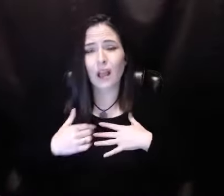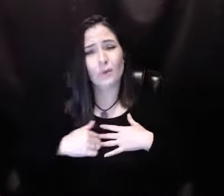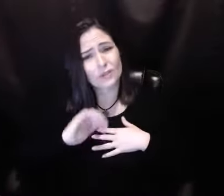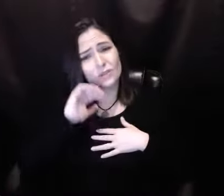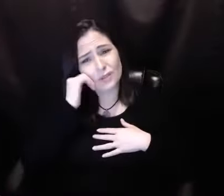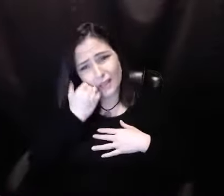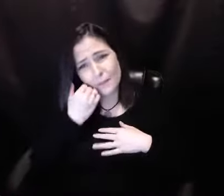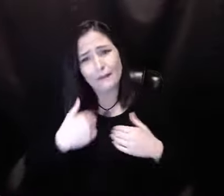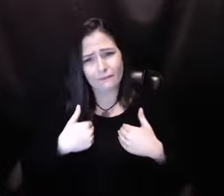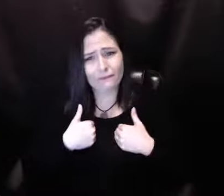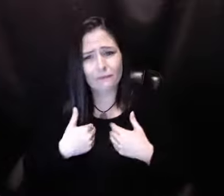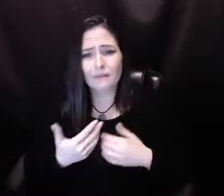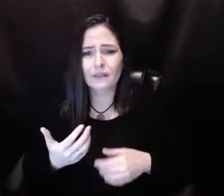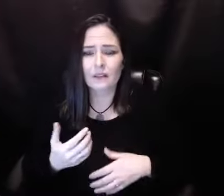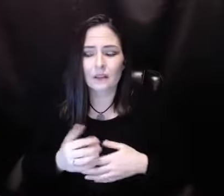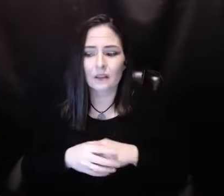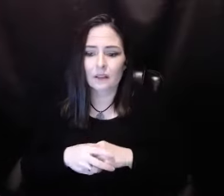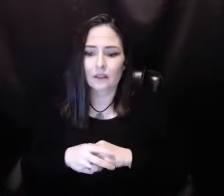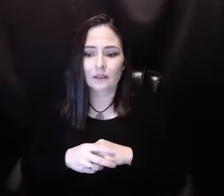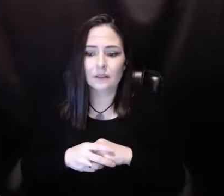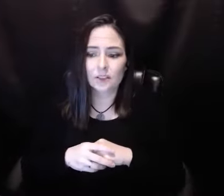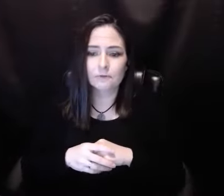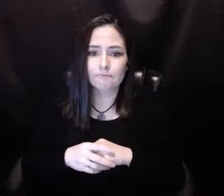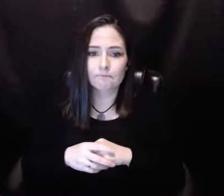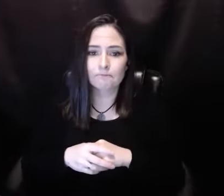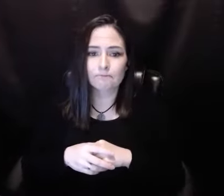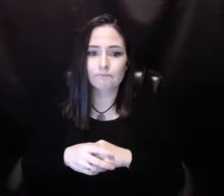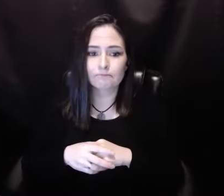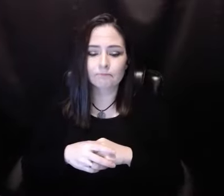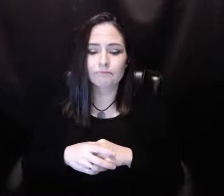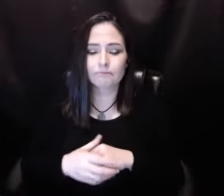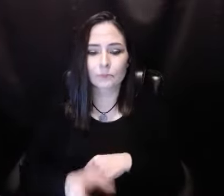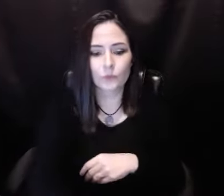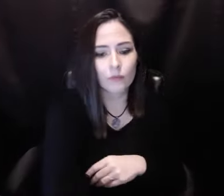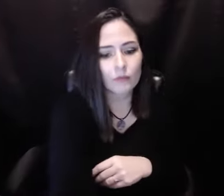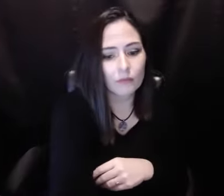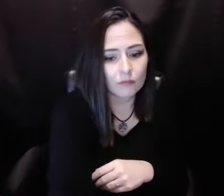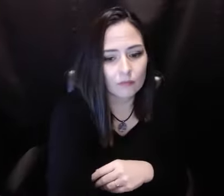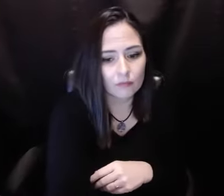It was painful, and I had so much shame. I was, bleeding to my toes.